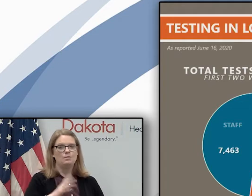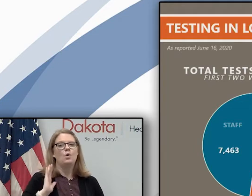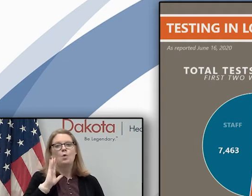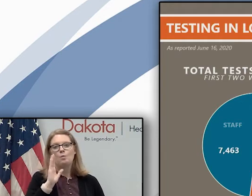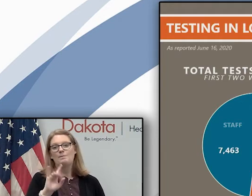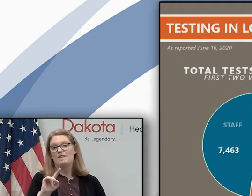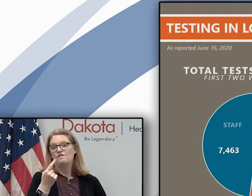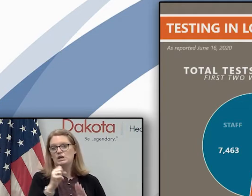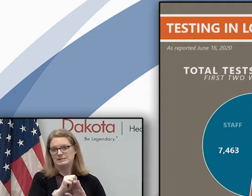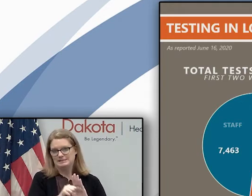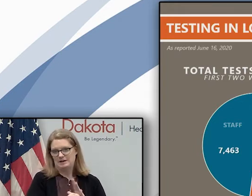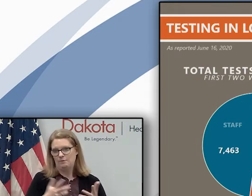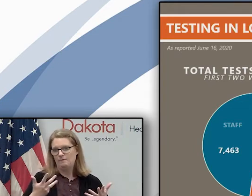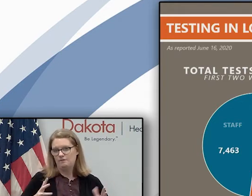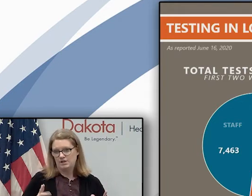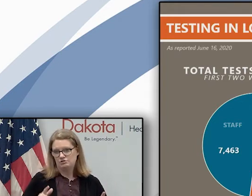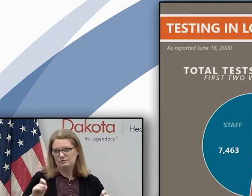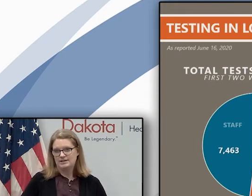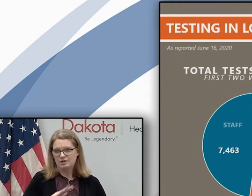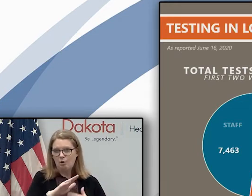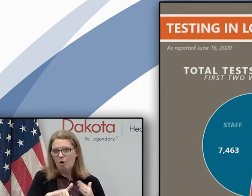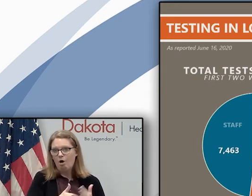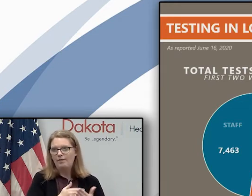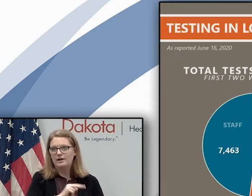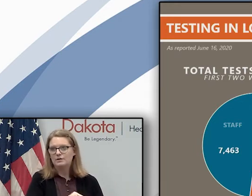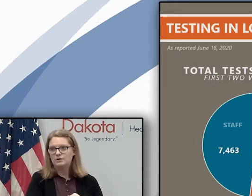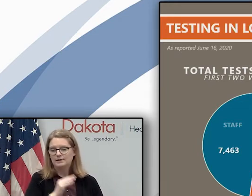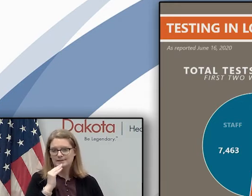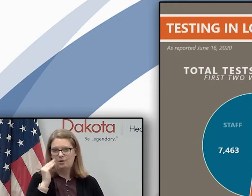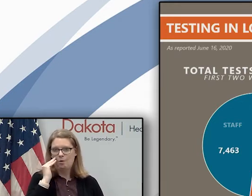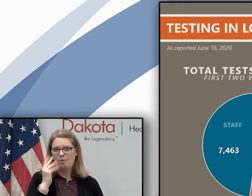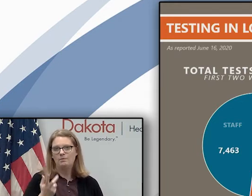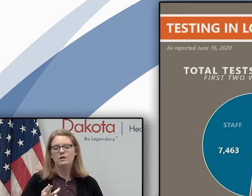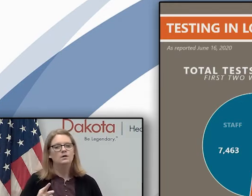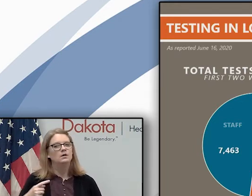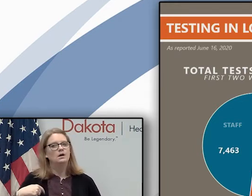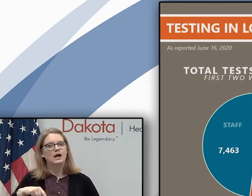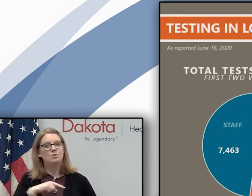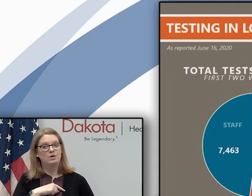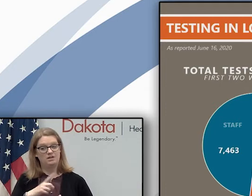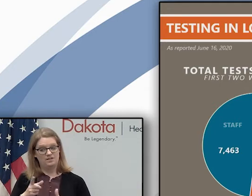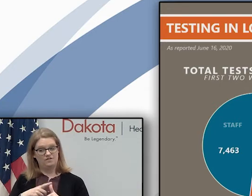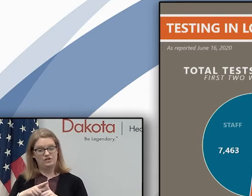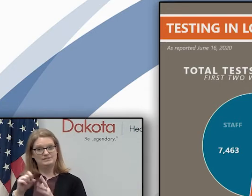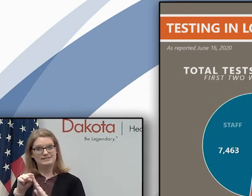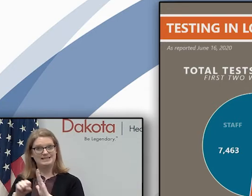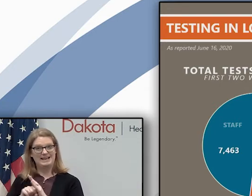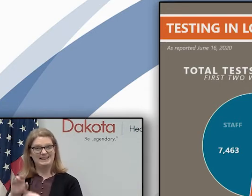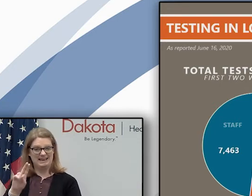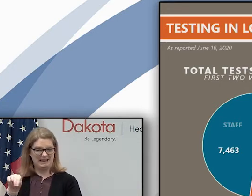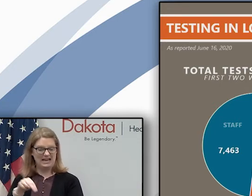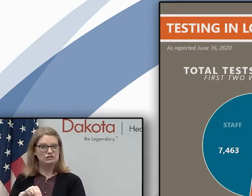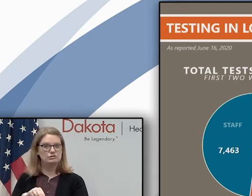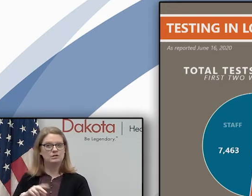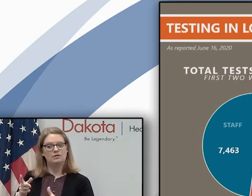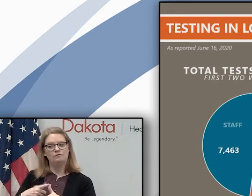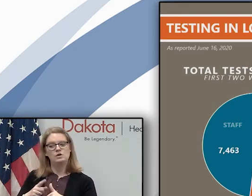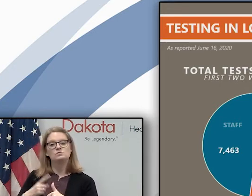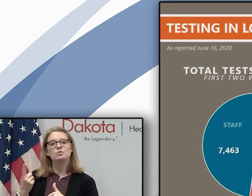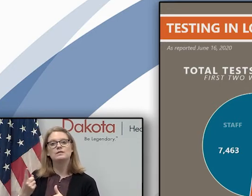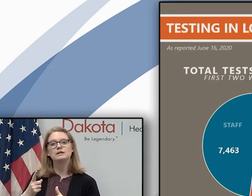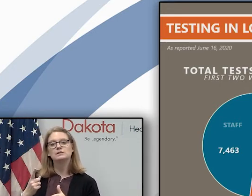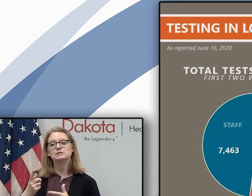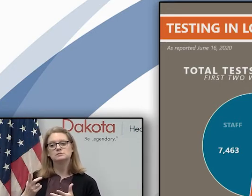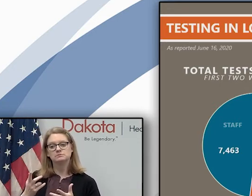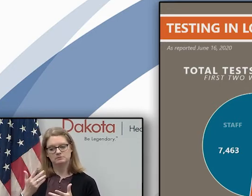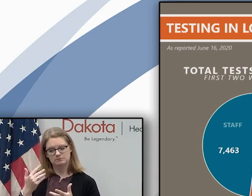in the nation who's completed that. And we are the first state in the nation, as Chris Jones shared last week. We're the first one that's